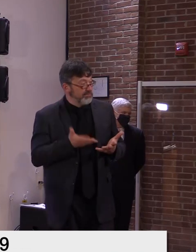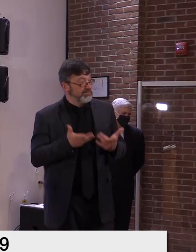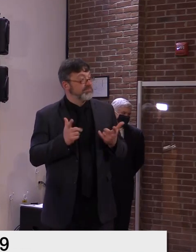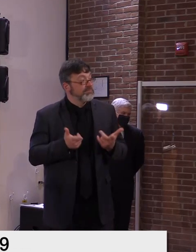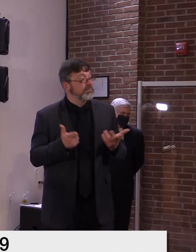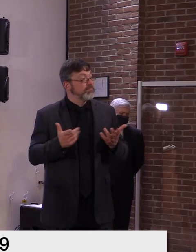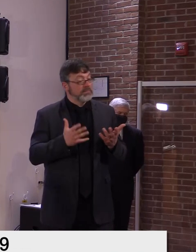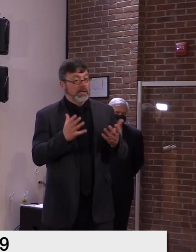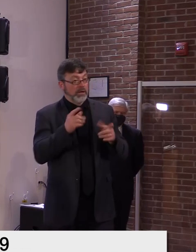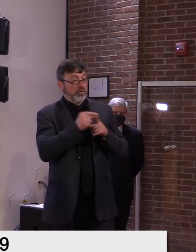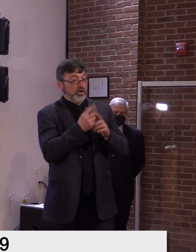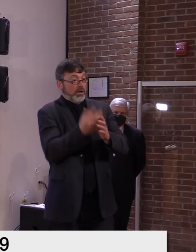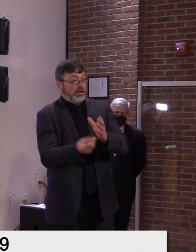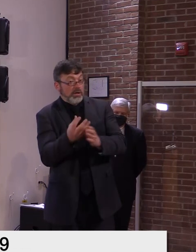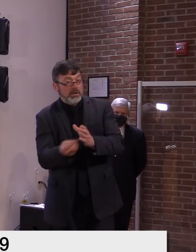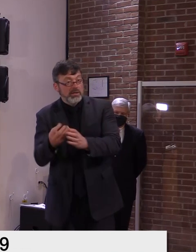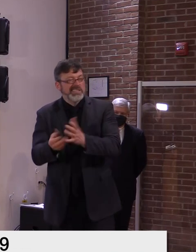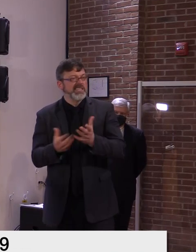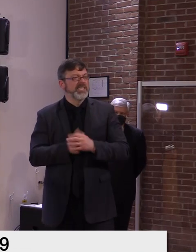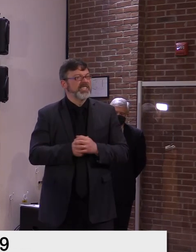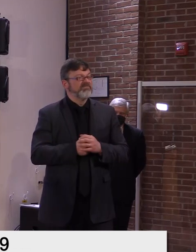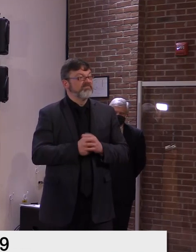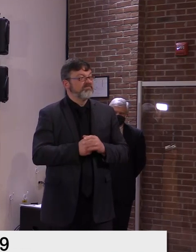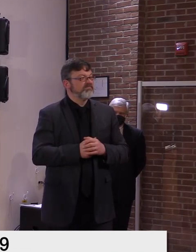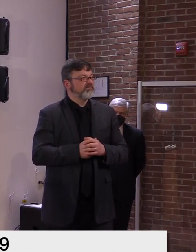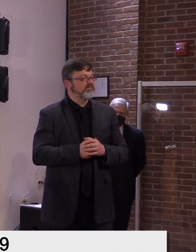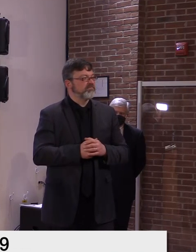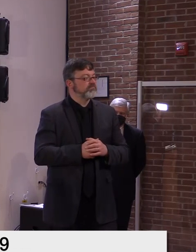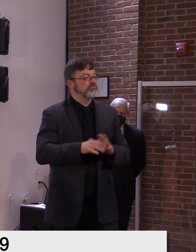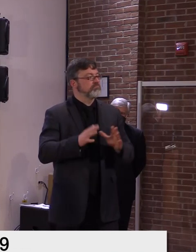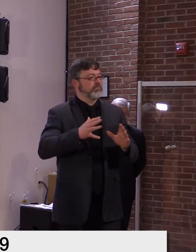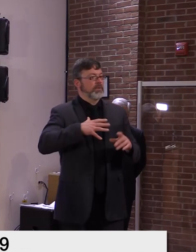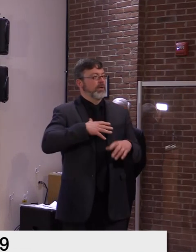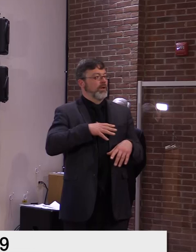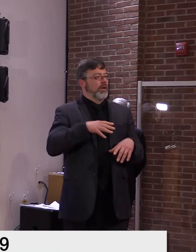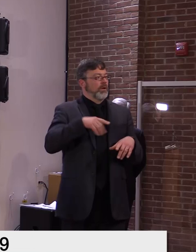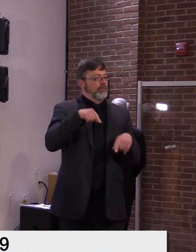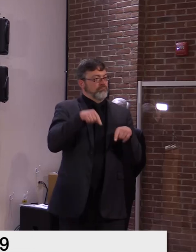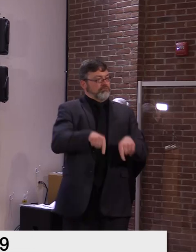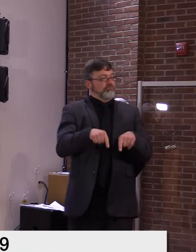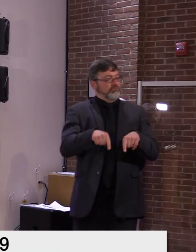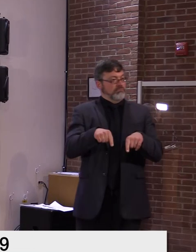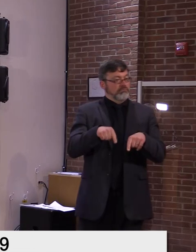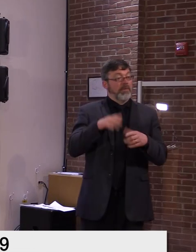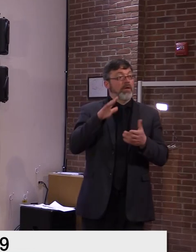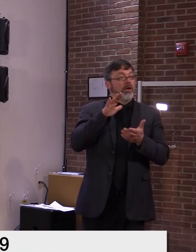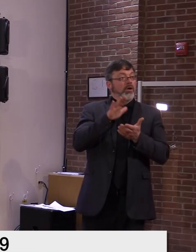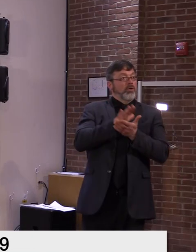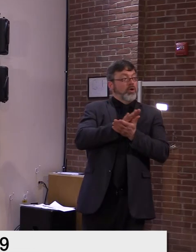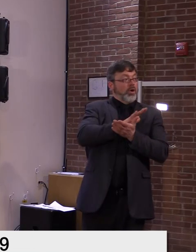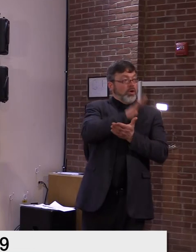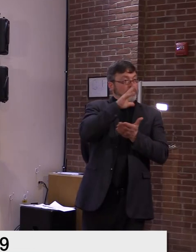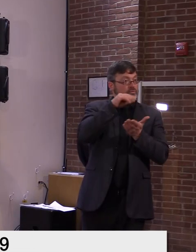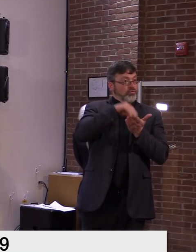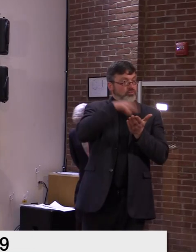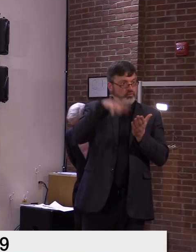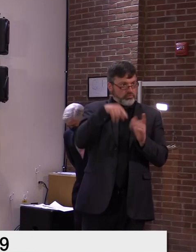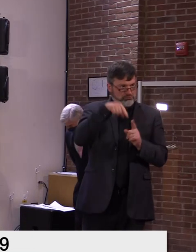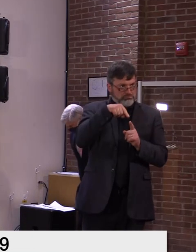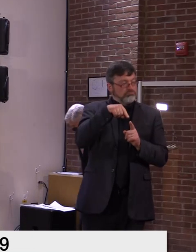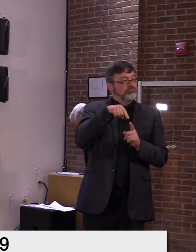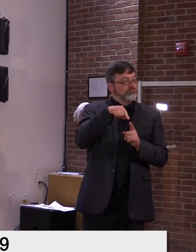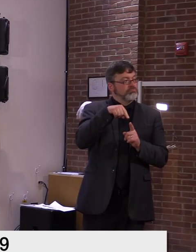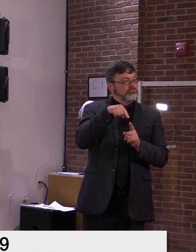I have a question about requiring college students to get the vaccine. An increasing number of colleges, even just within the